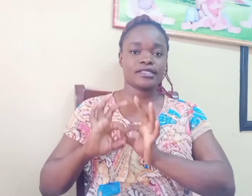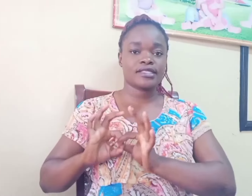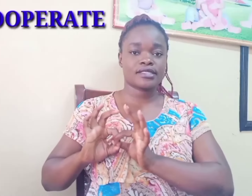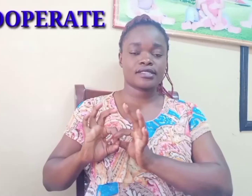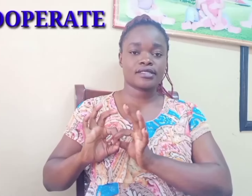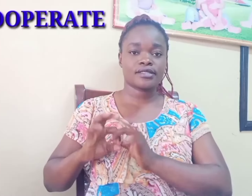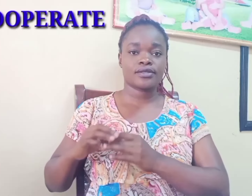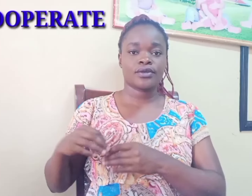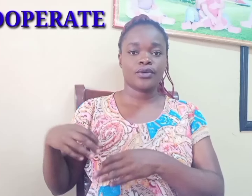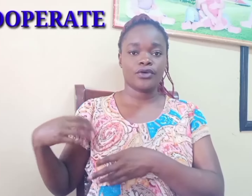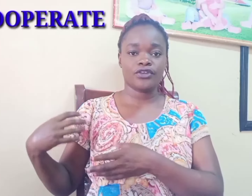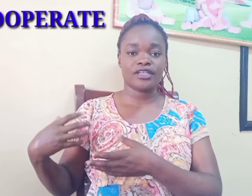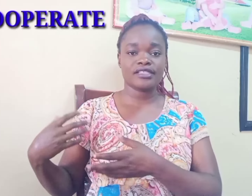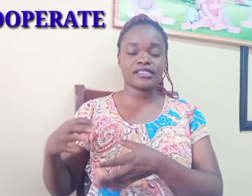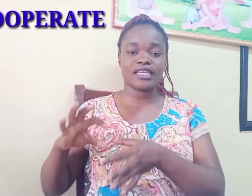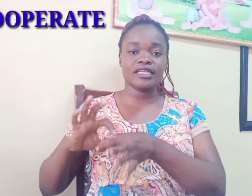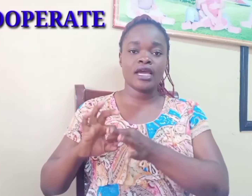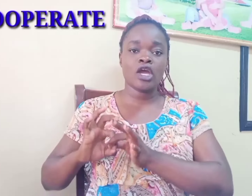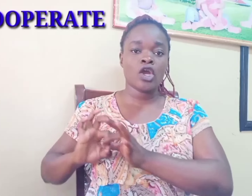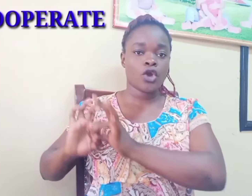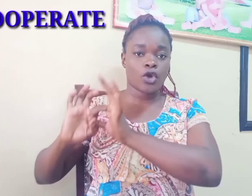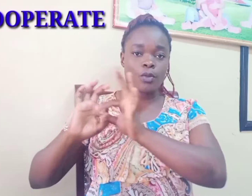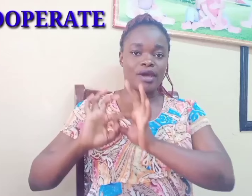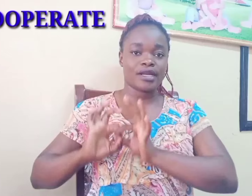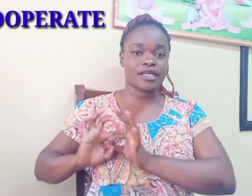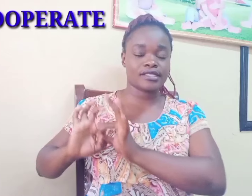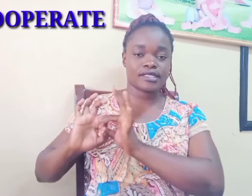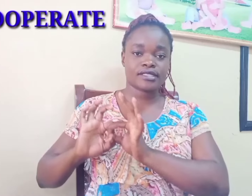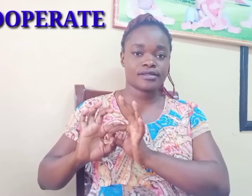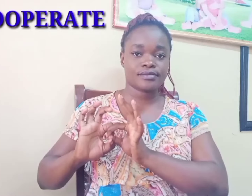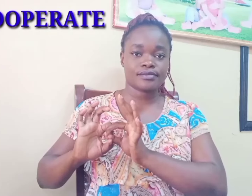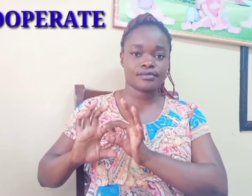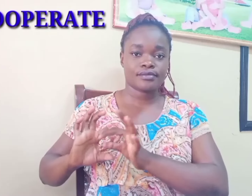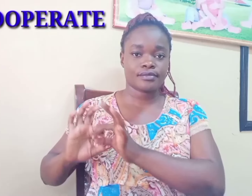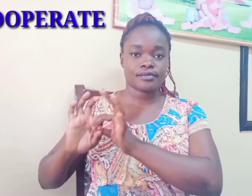Corporate, on your right side, corporate.